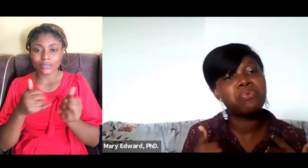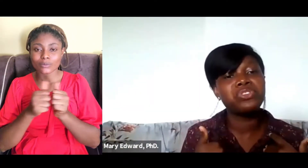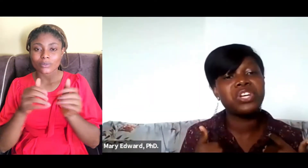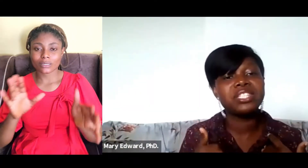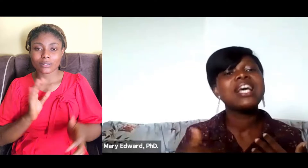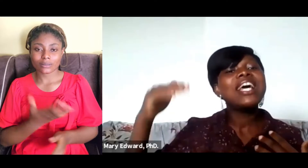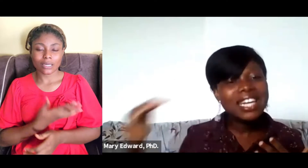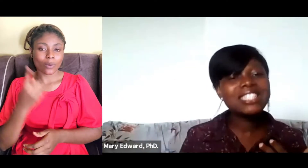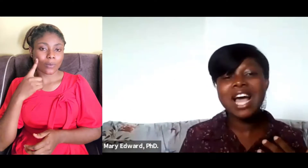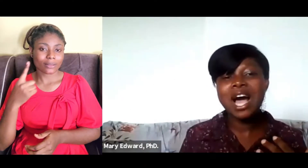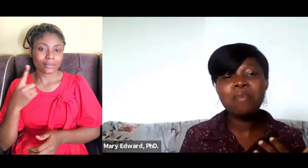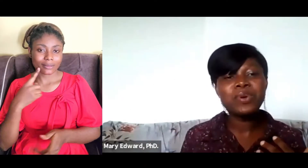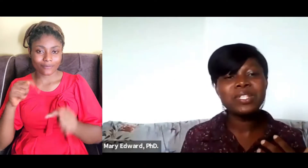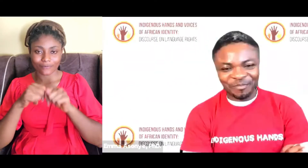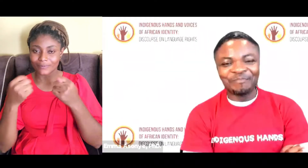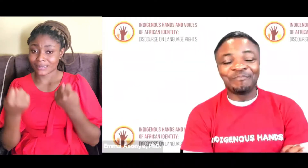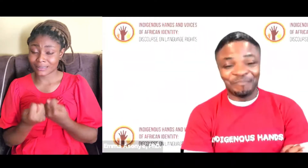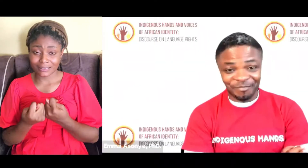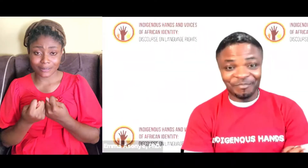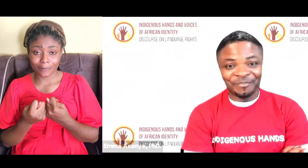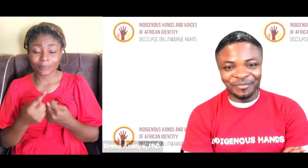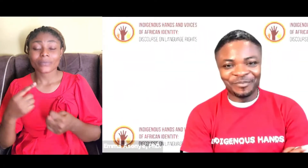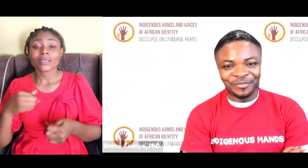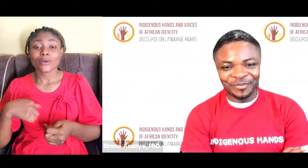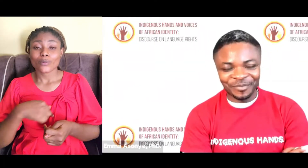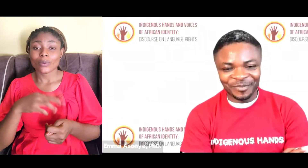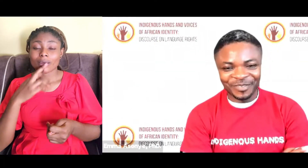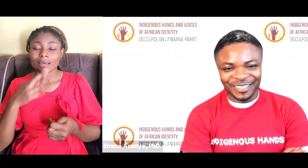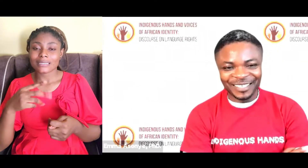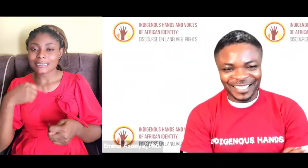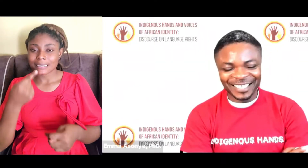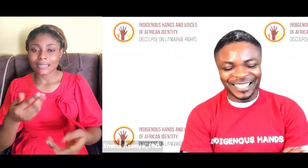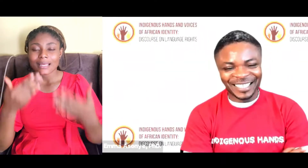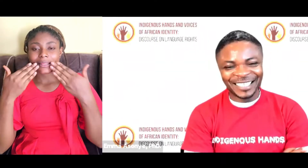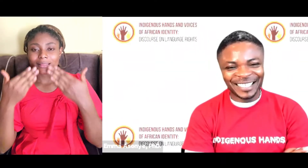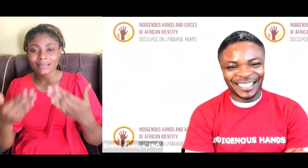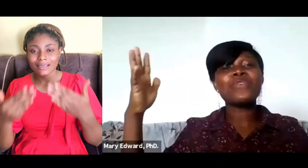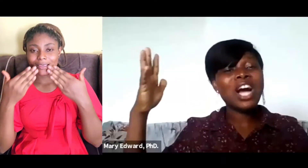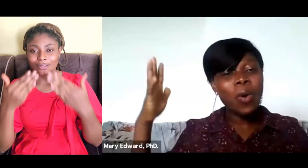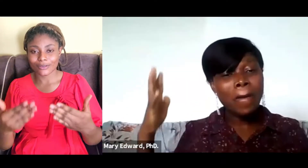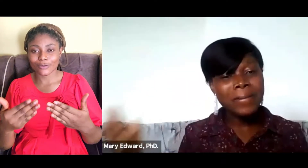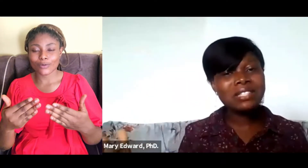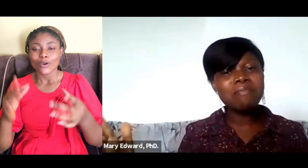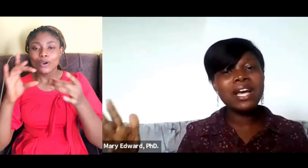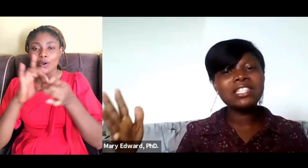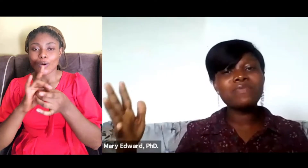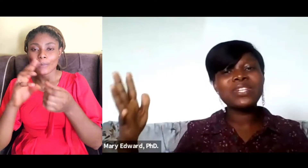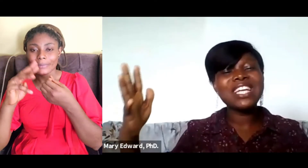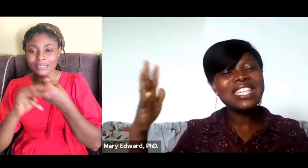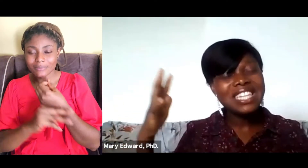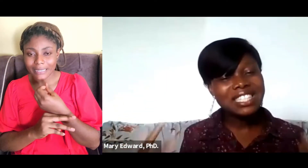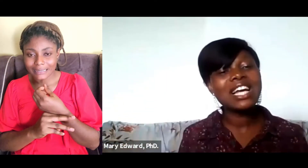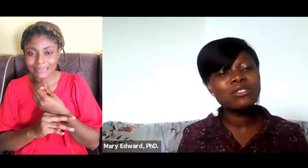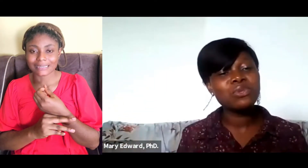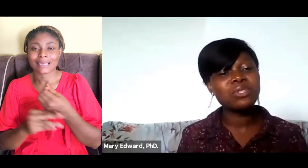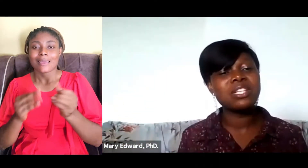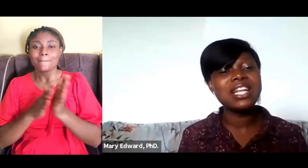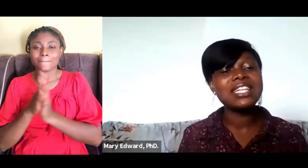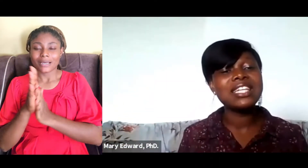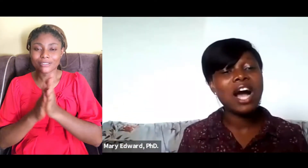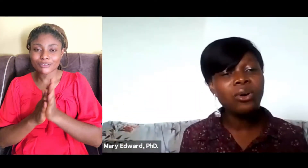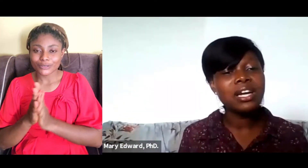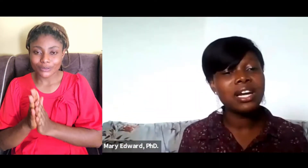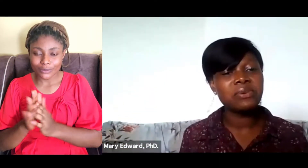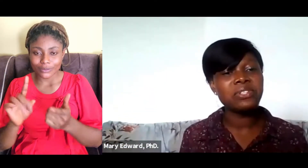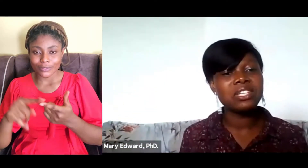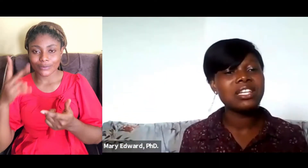not our project, it is their project. So I'm thankful for the dedication, for their commitment, for their desire to see